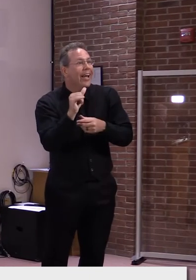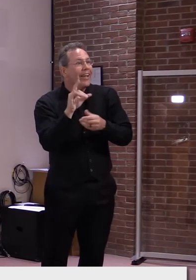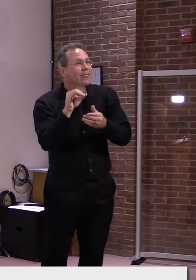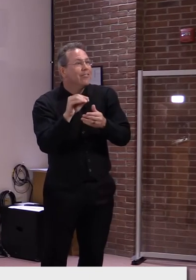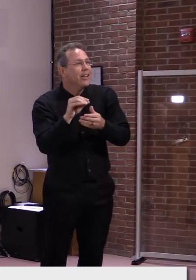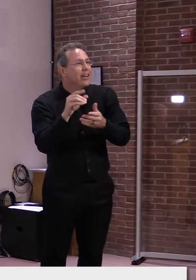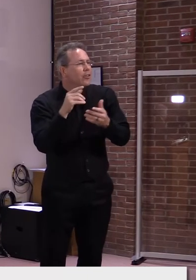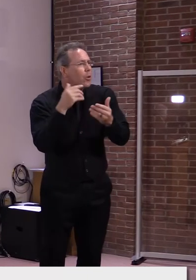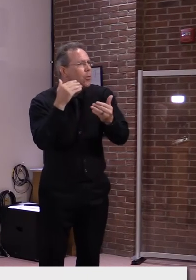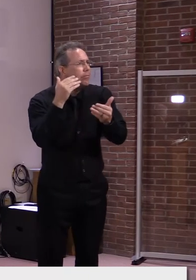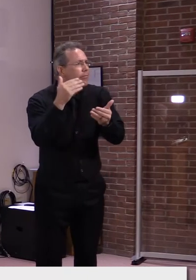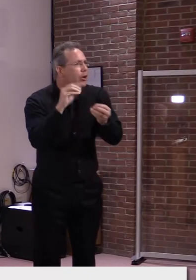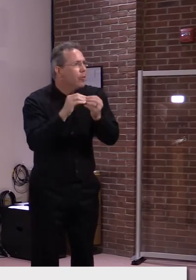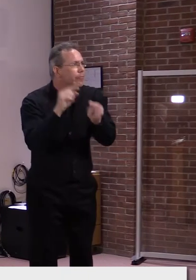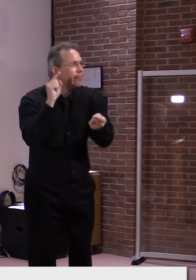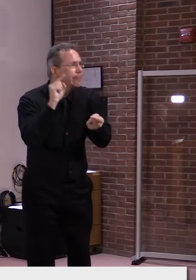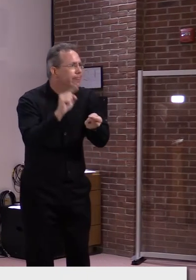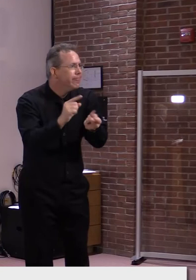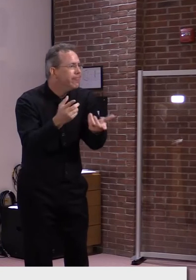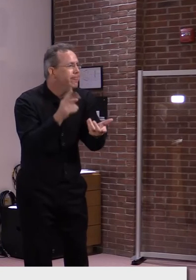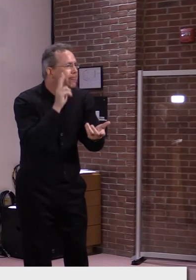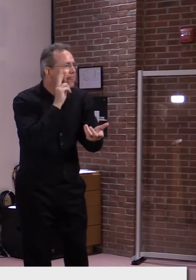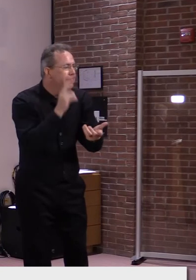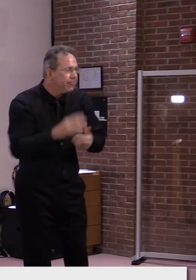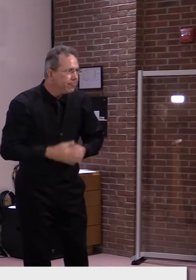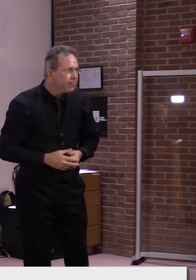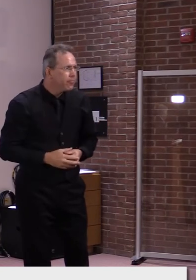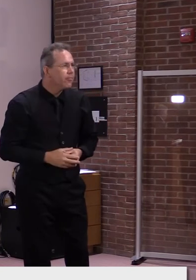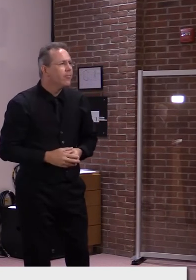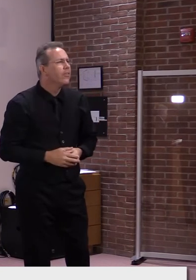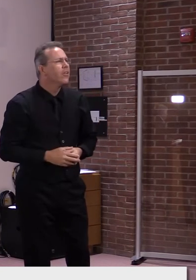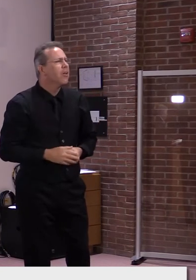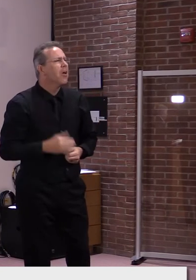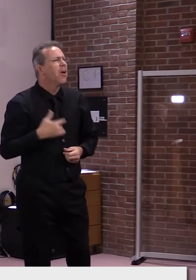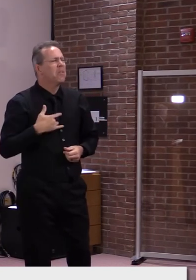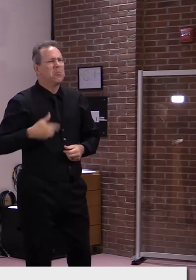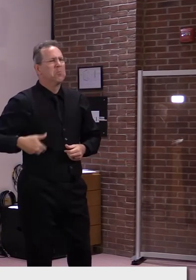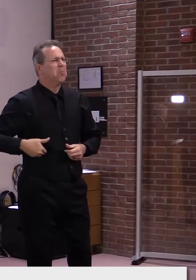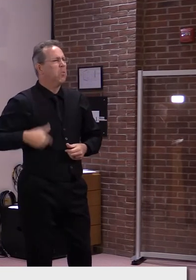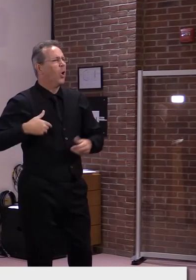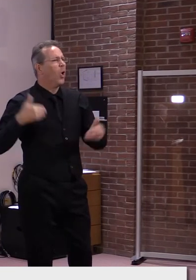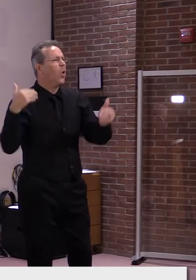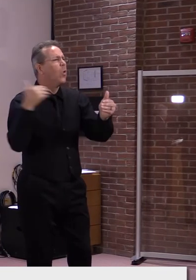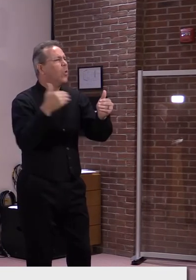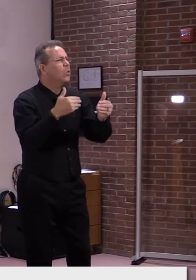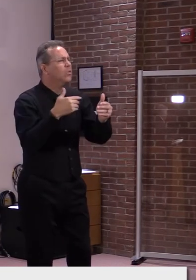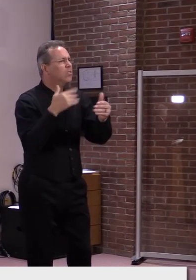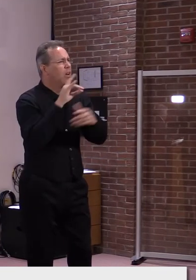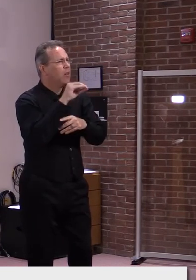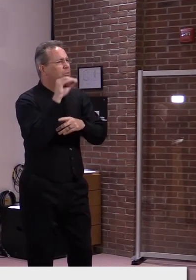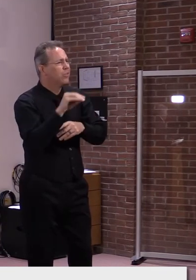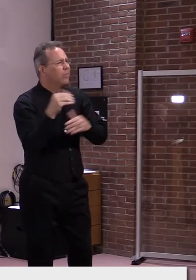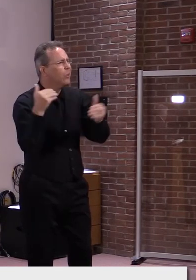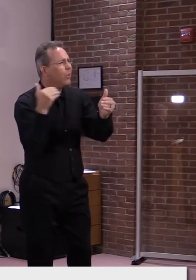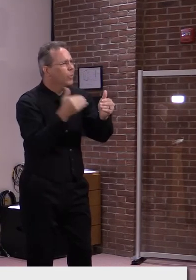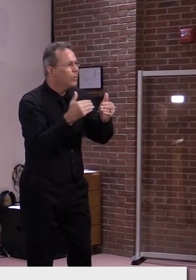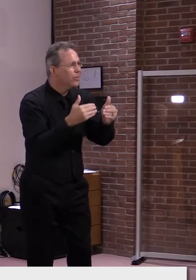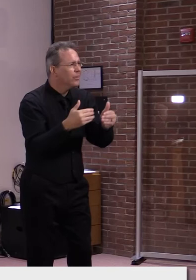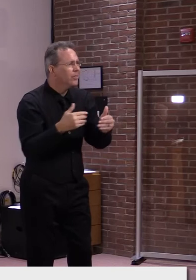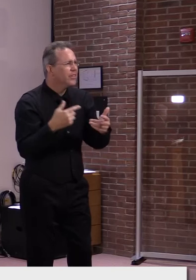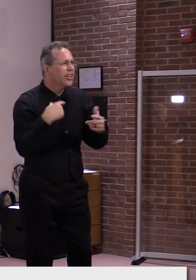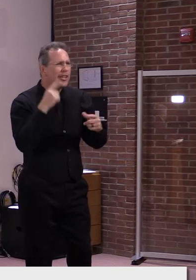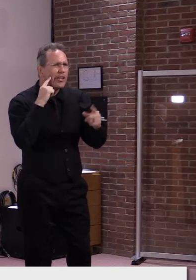to be that subtraction as we move forward. So there isn't really anything other than we were being